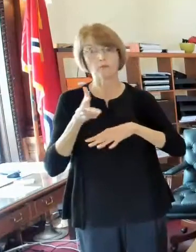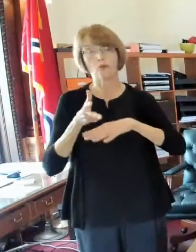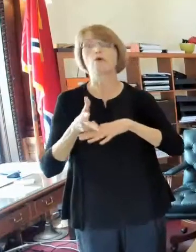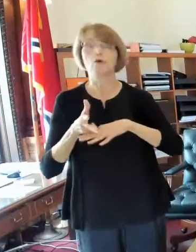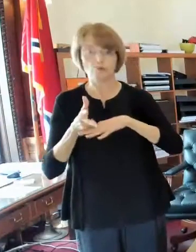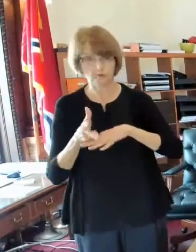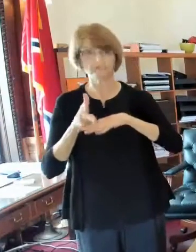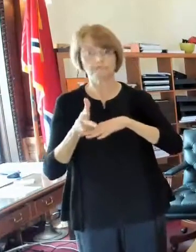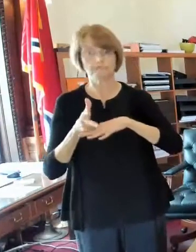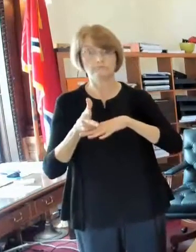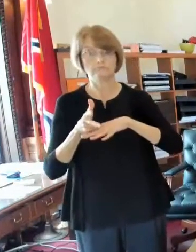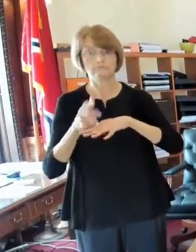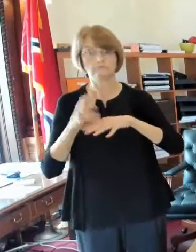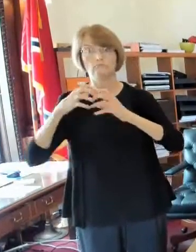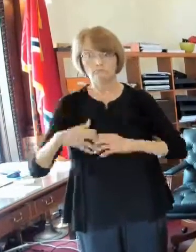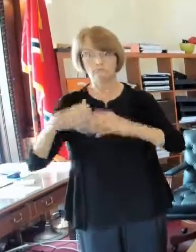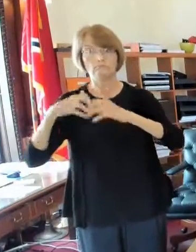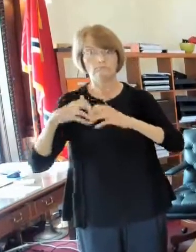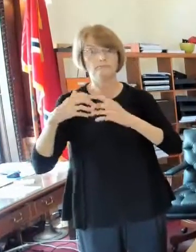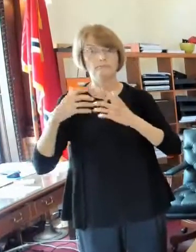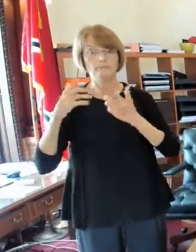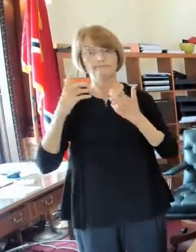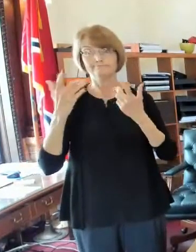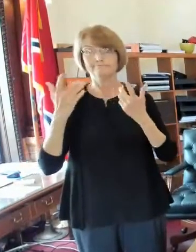and had to be